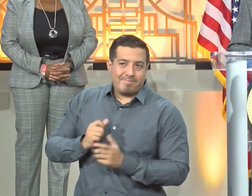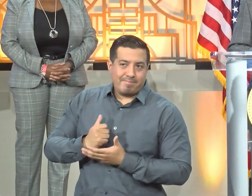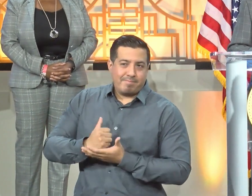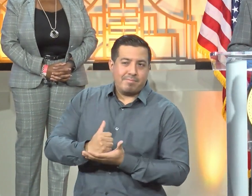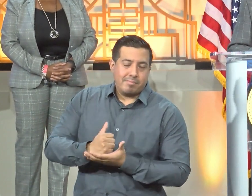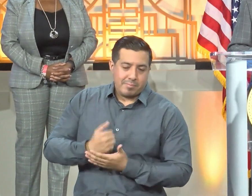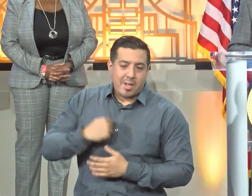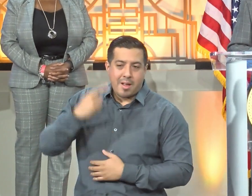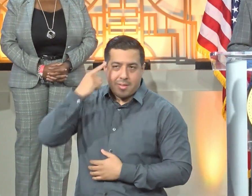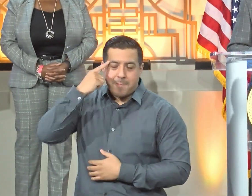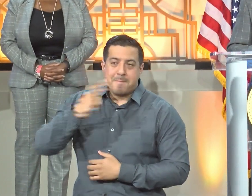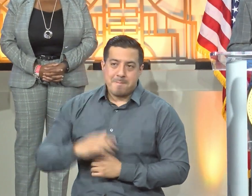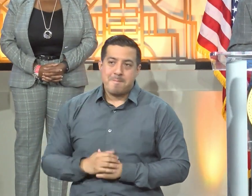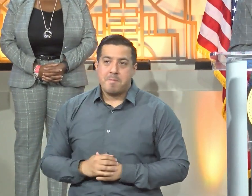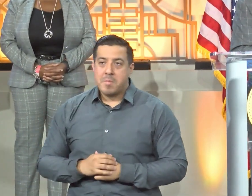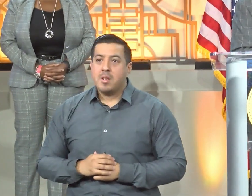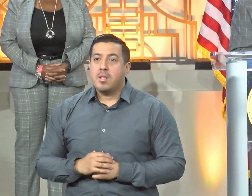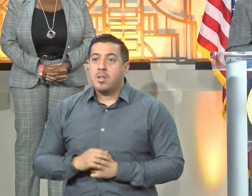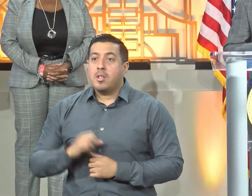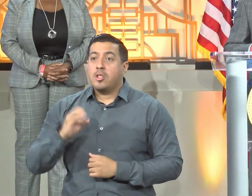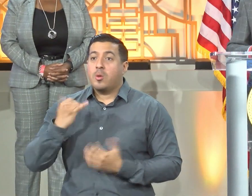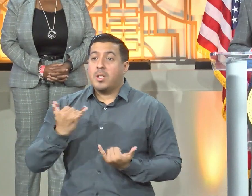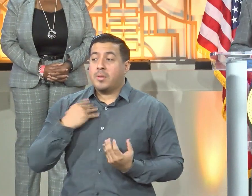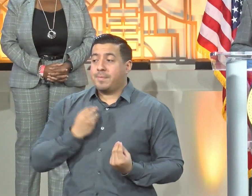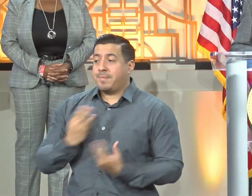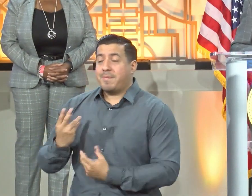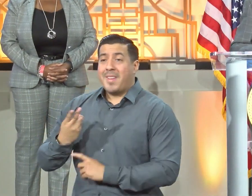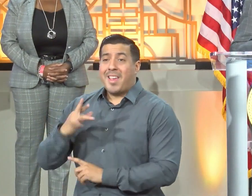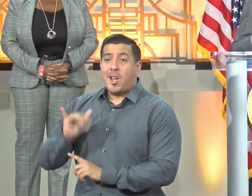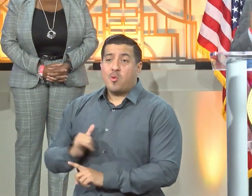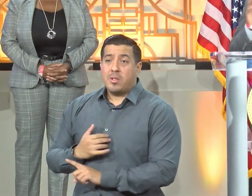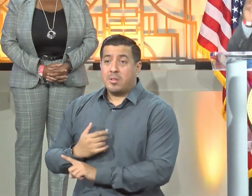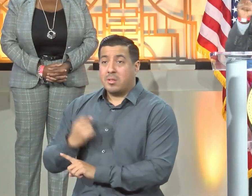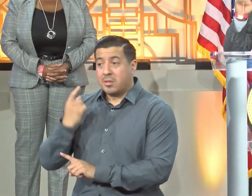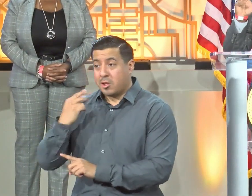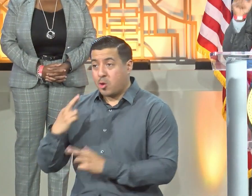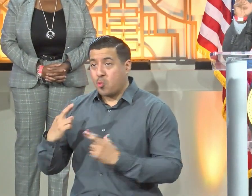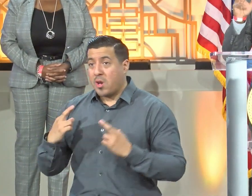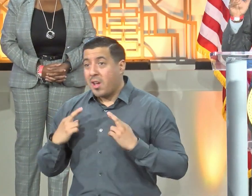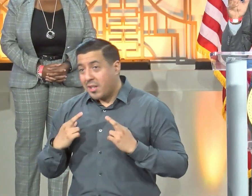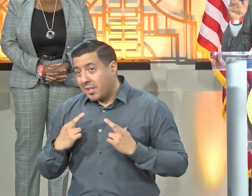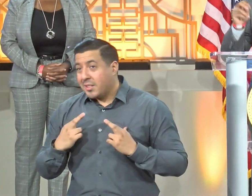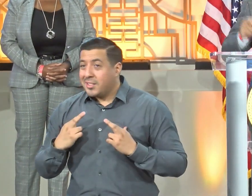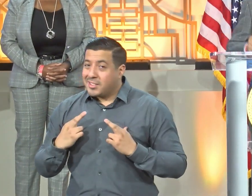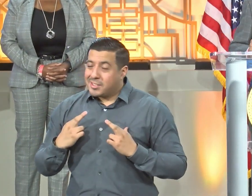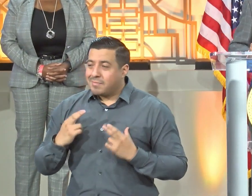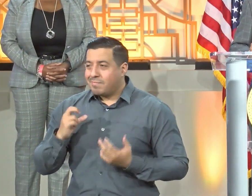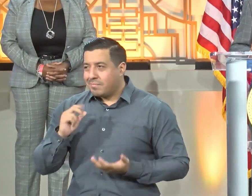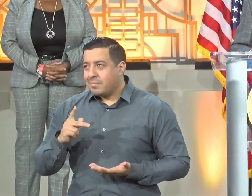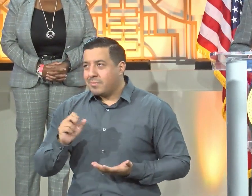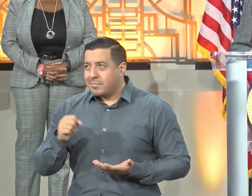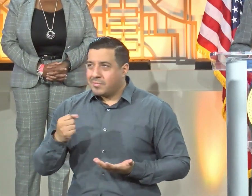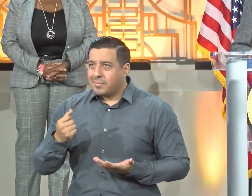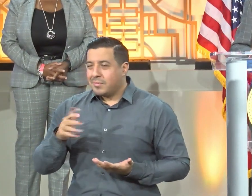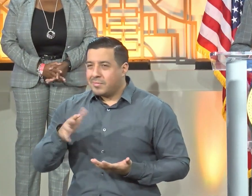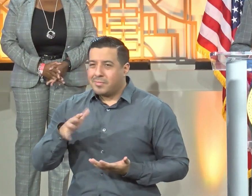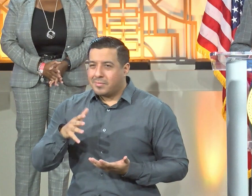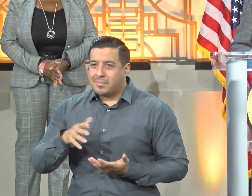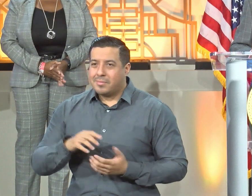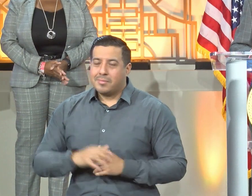And so what I would say to Harry, retiring, yeah, in a sense,